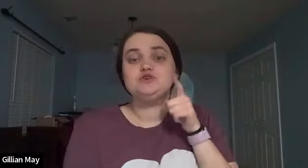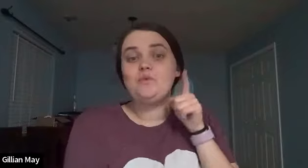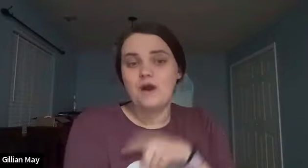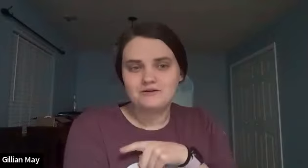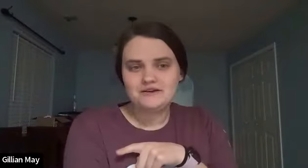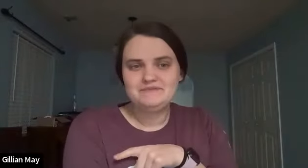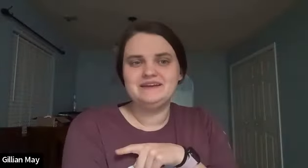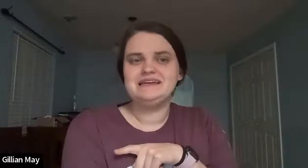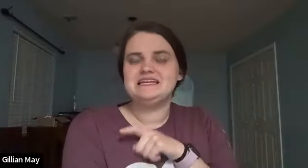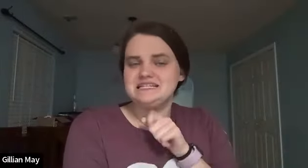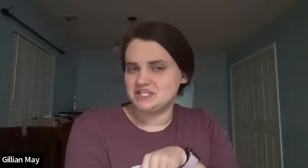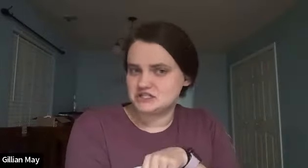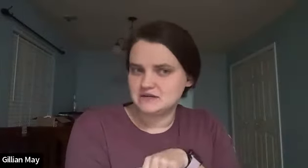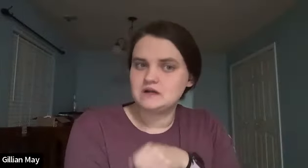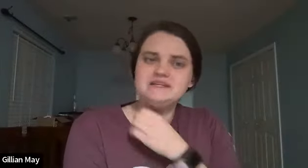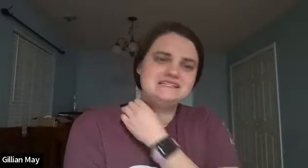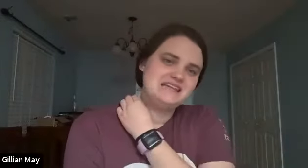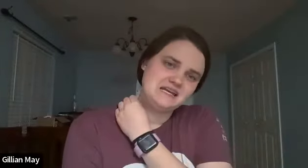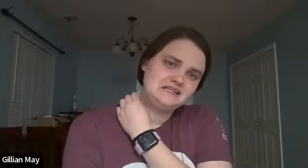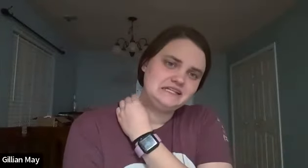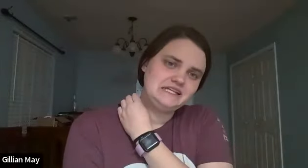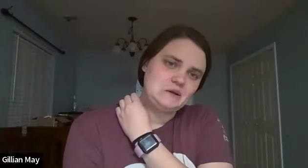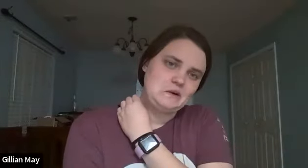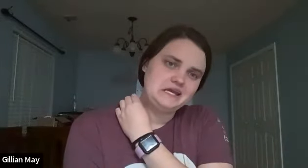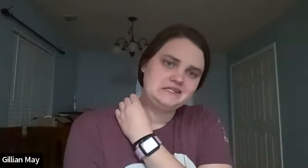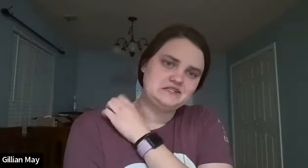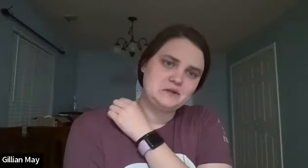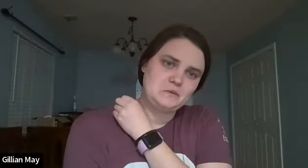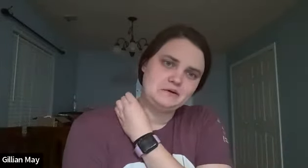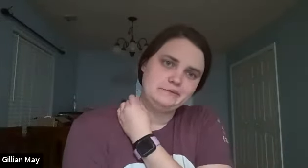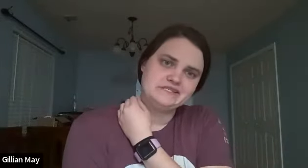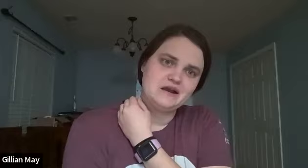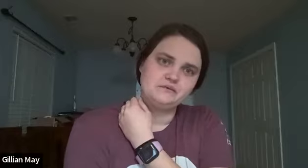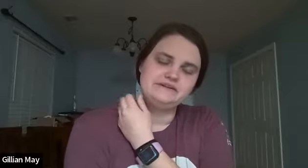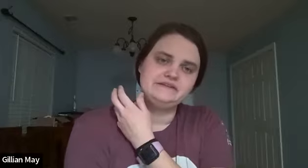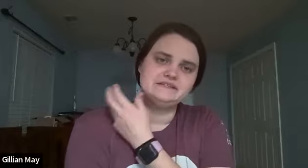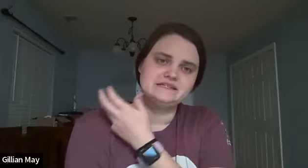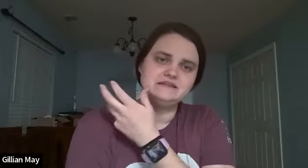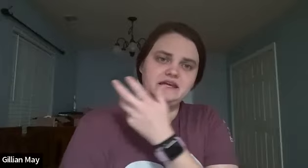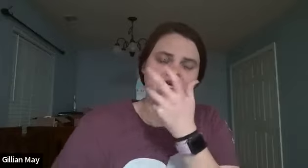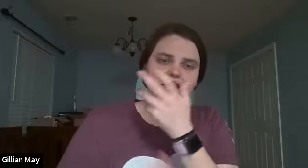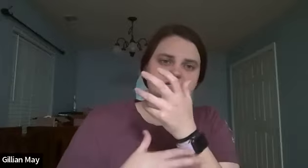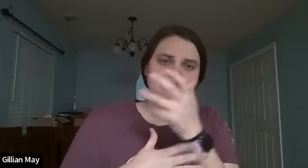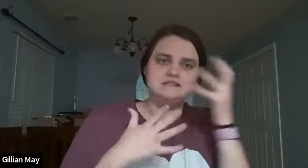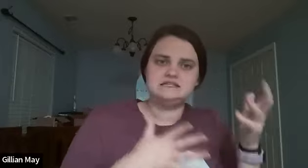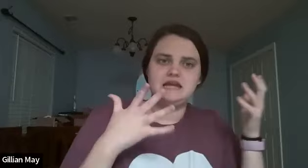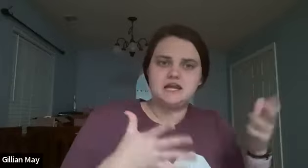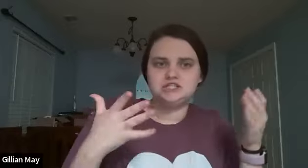you're welcome is an interesting one because technically the way you do your welcome is not really like in ASL, it doesn't